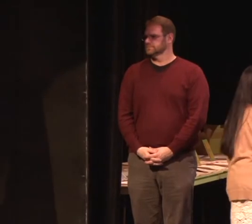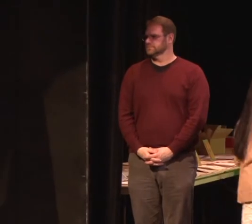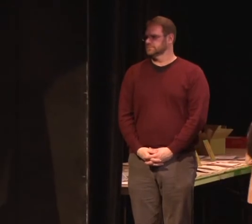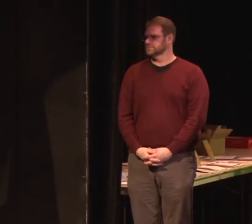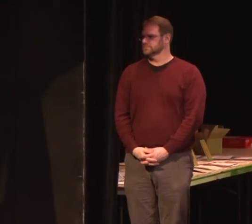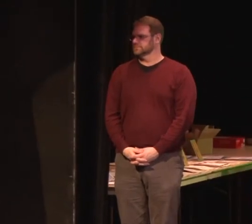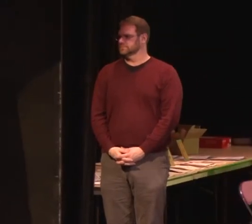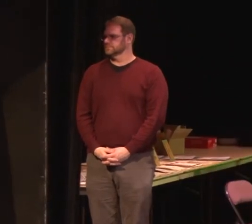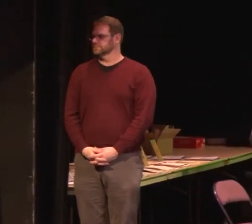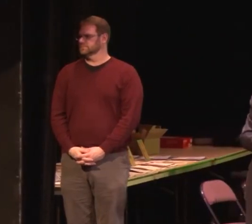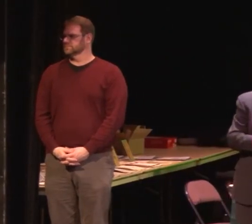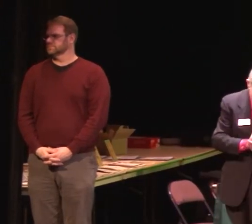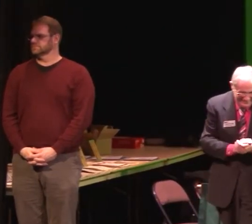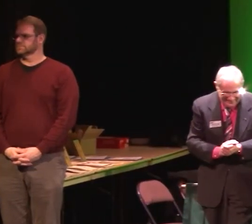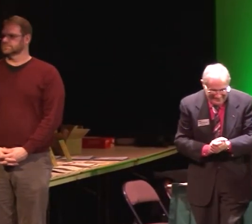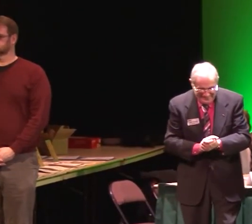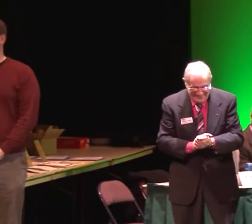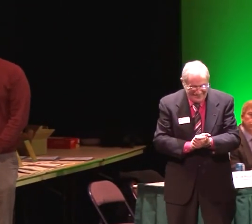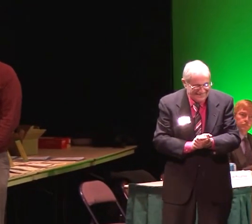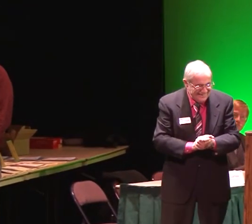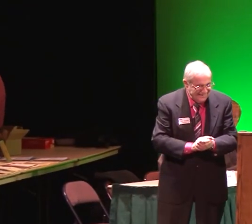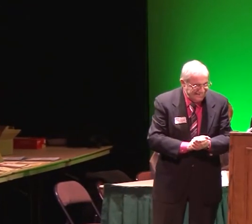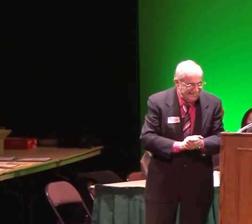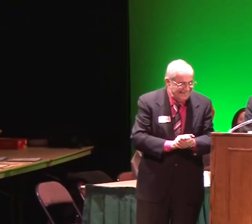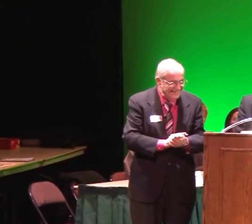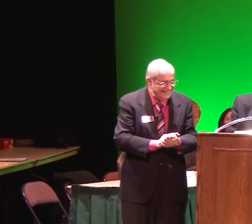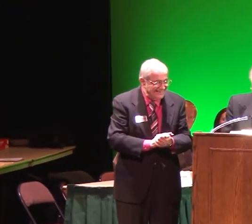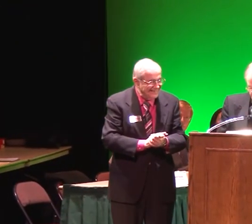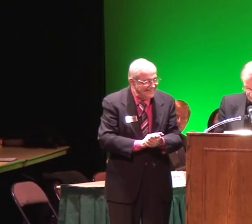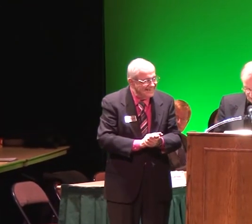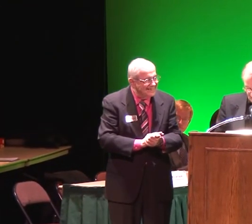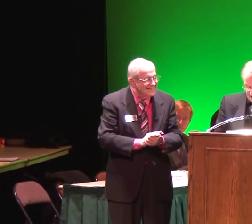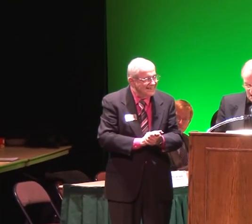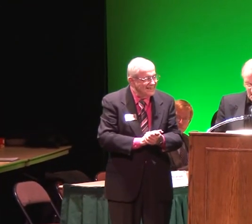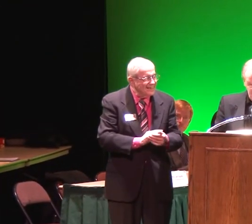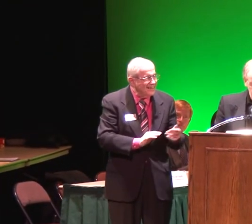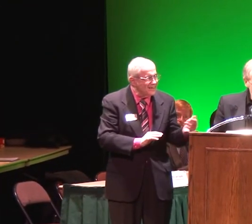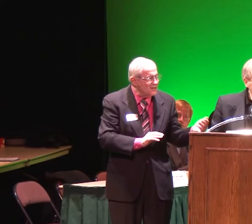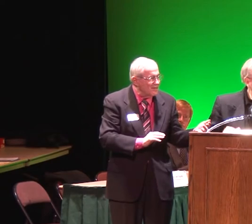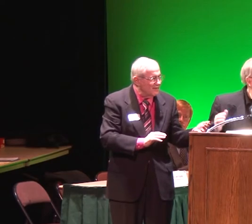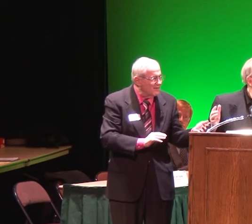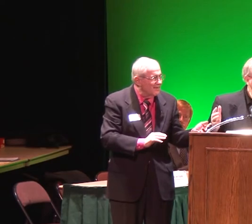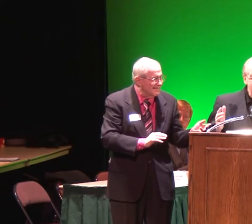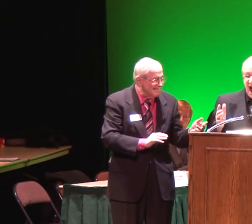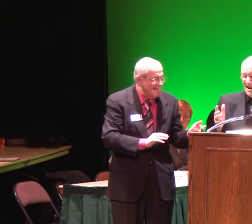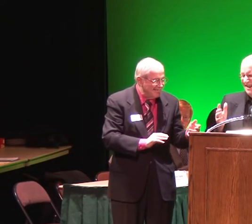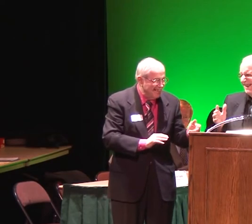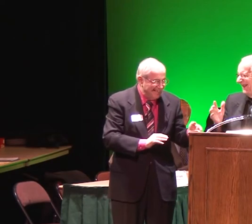You look as if you've just been at a